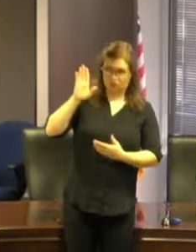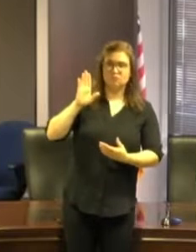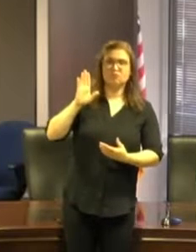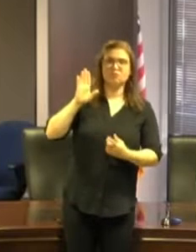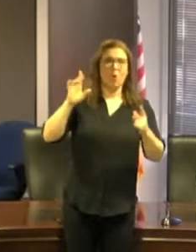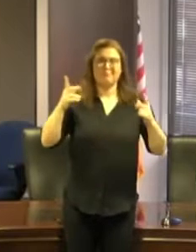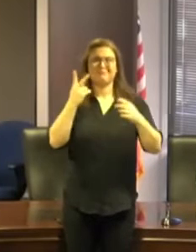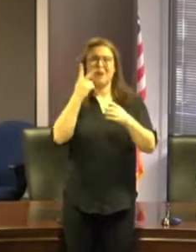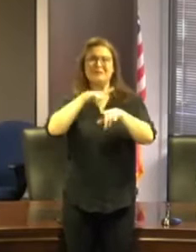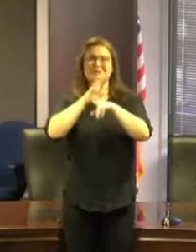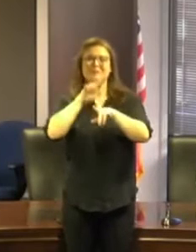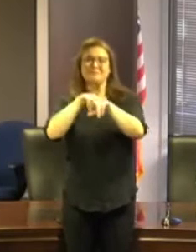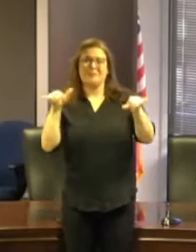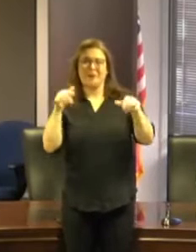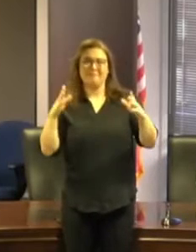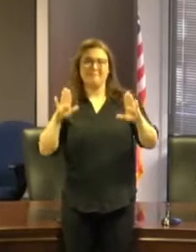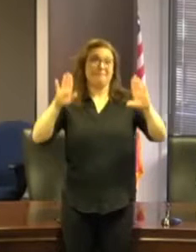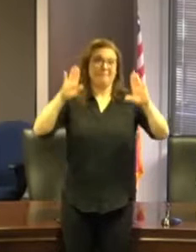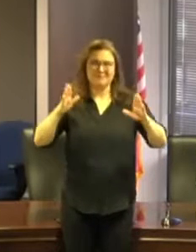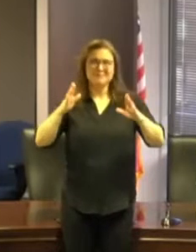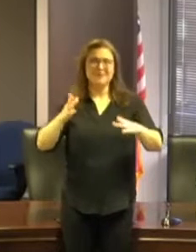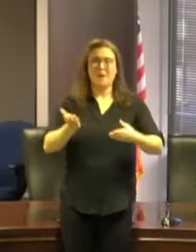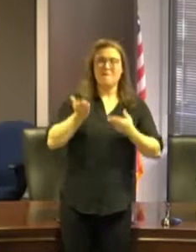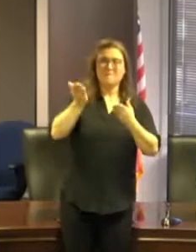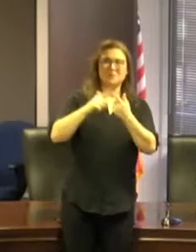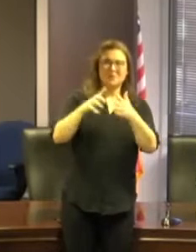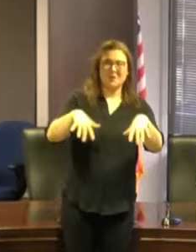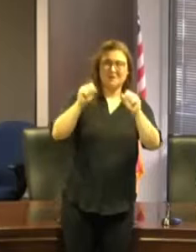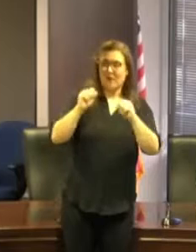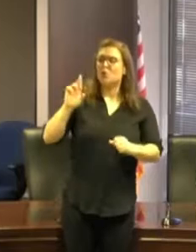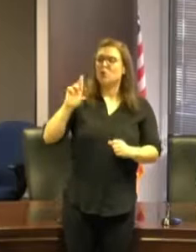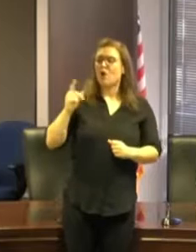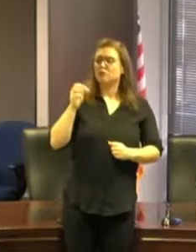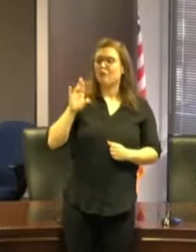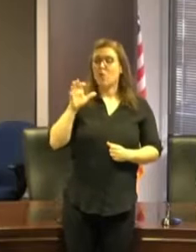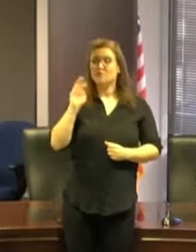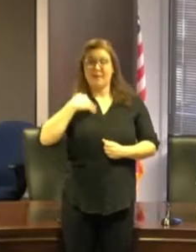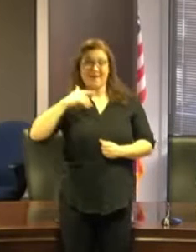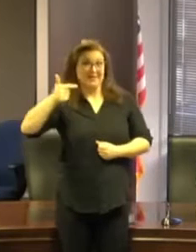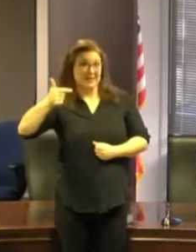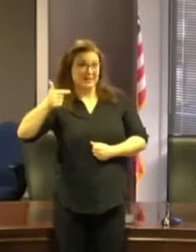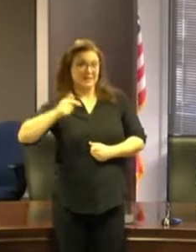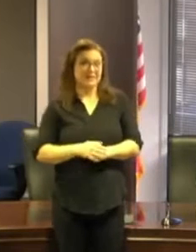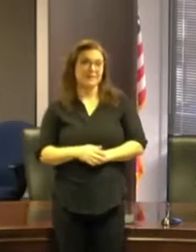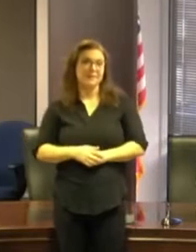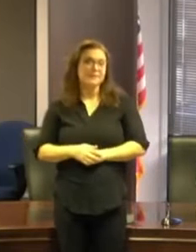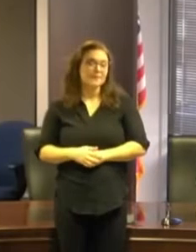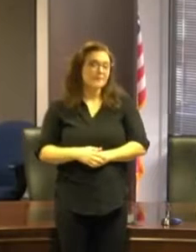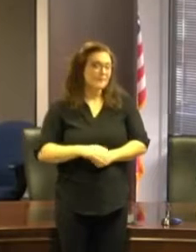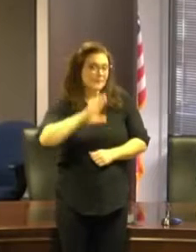adoption. Motion has been made for adoption by Roger Folsom. Is there a second? Trail, I'll